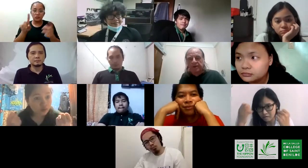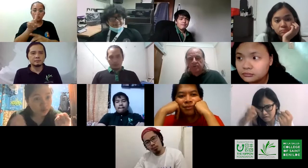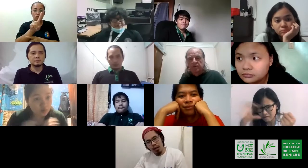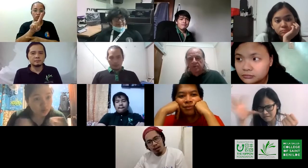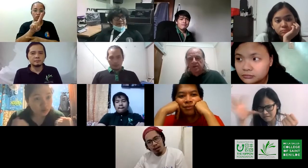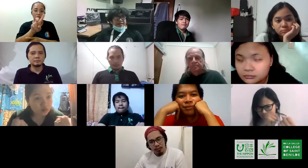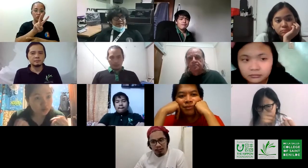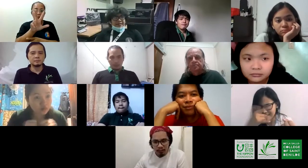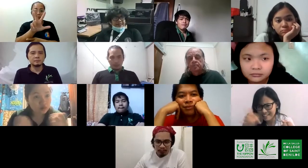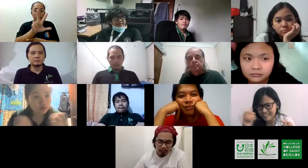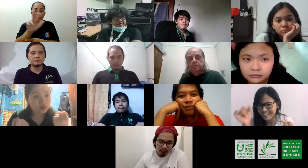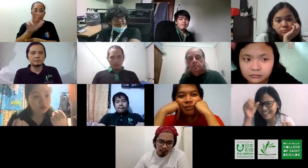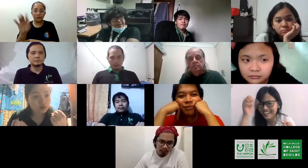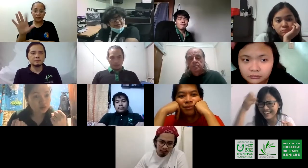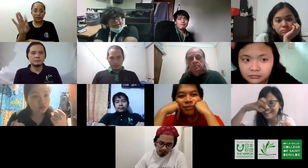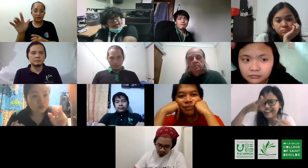your time.